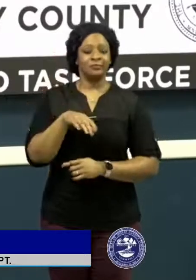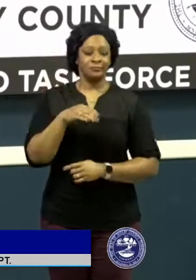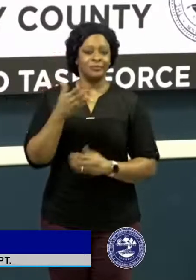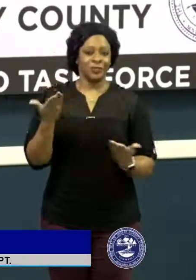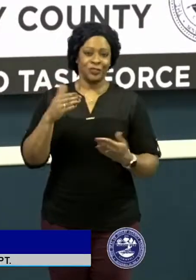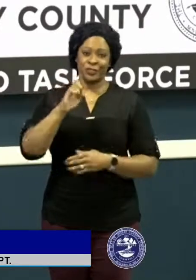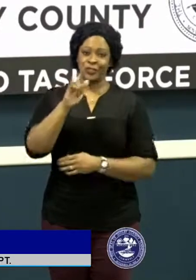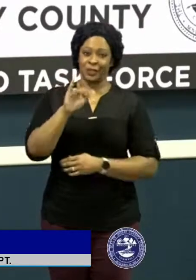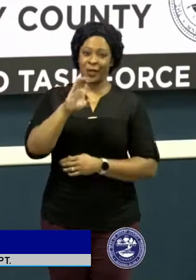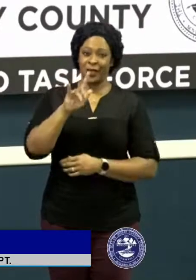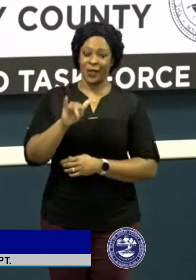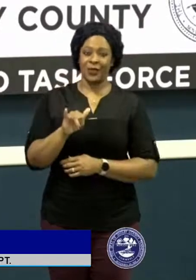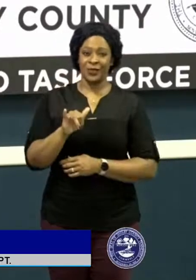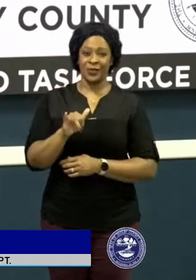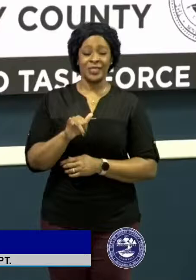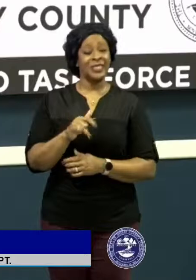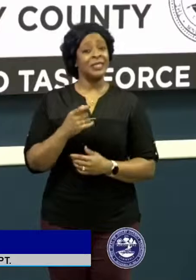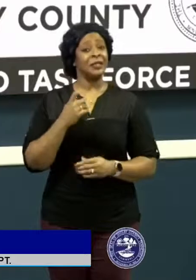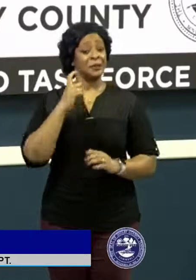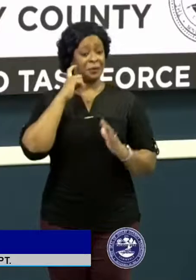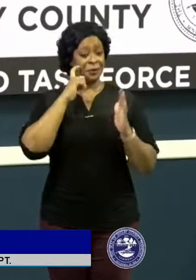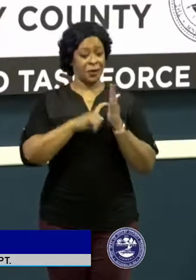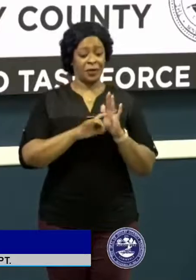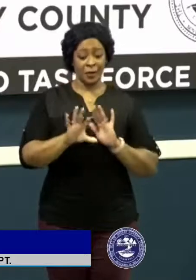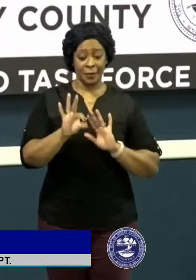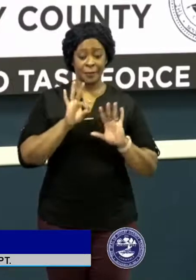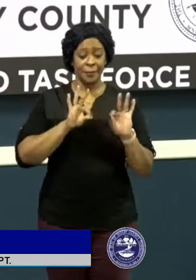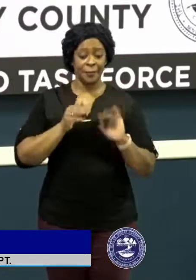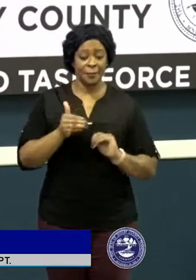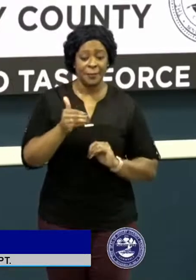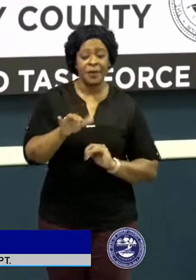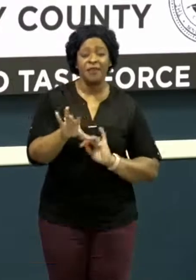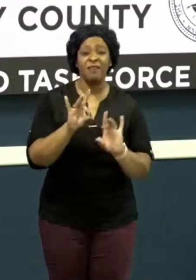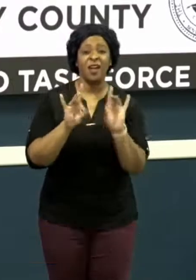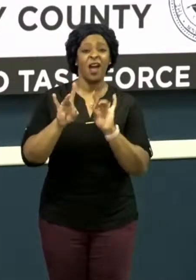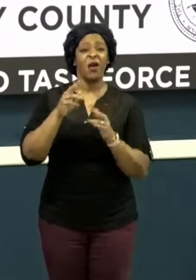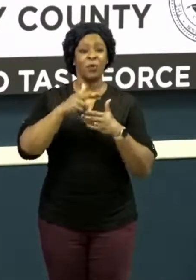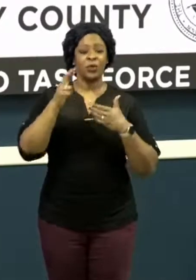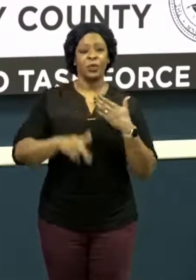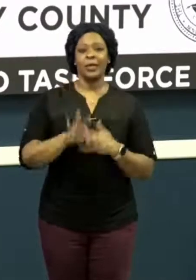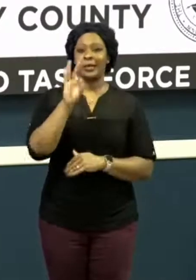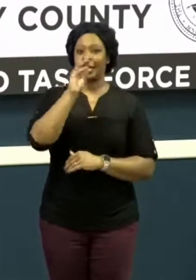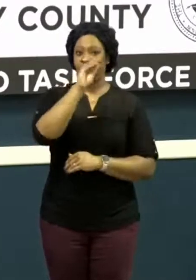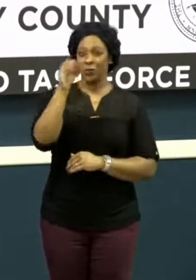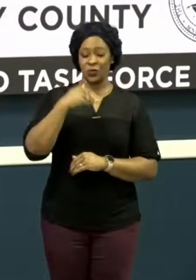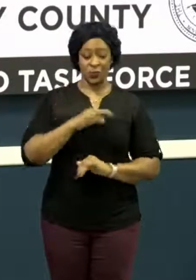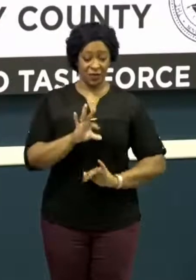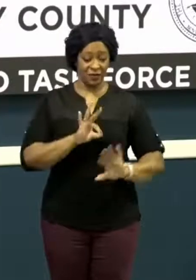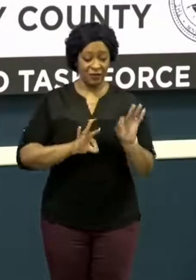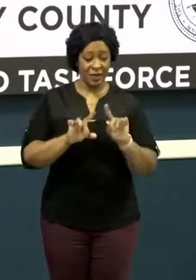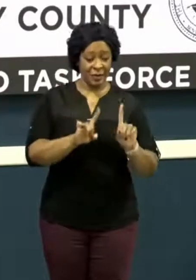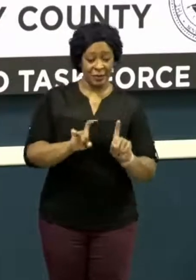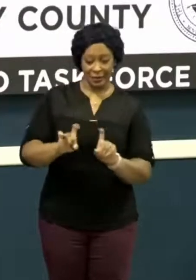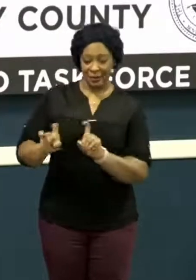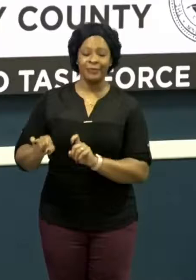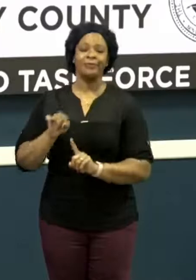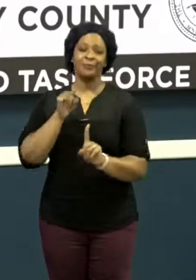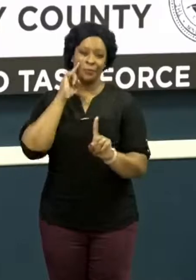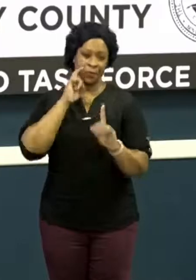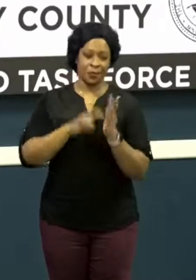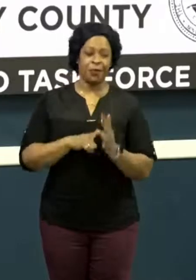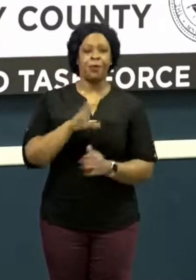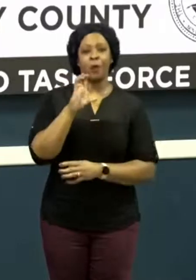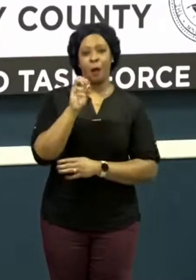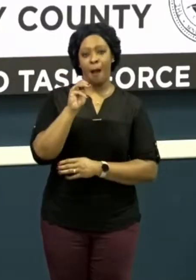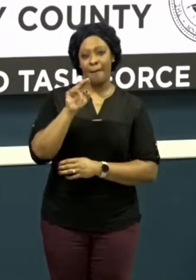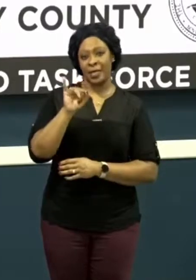County. According to the latest sequencing results, more than 90% of the samples sequenced were Omicron.